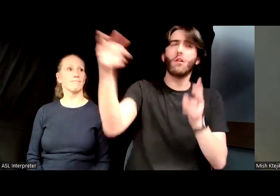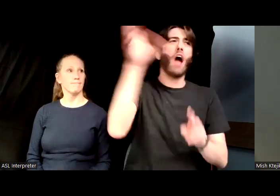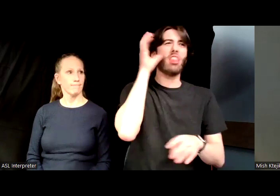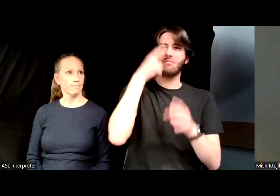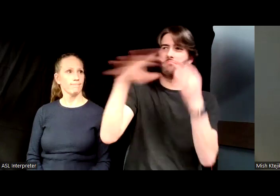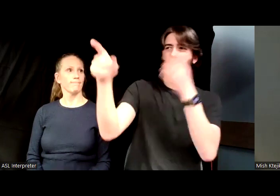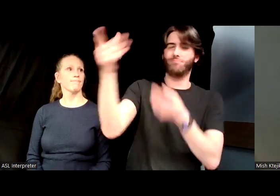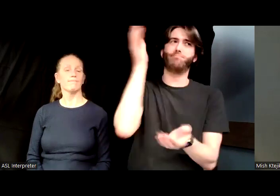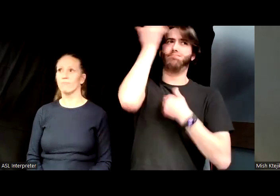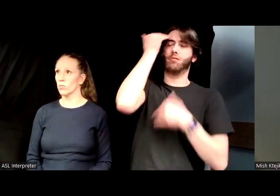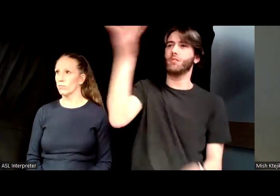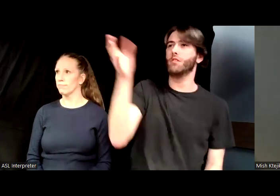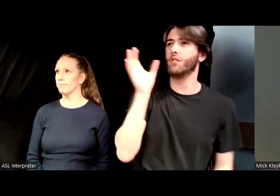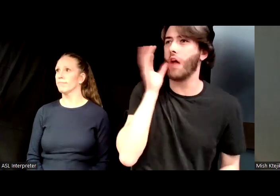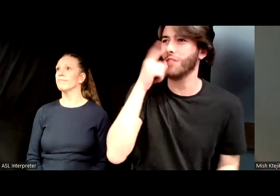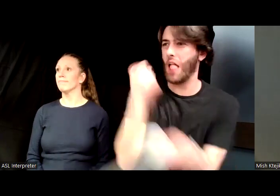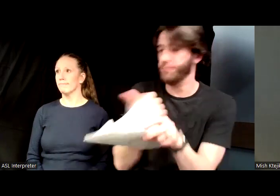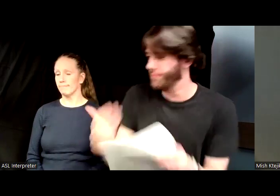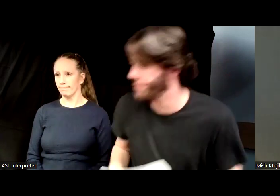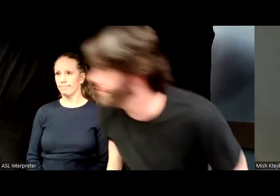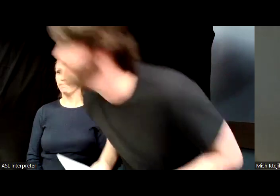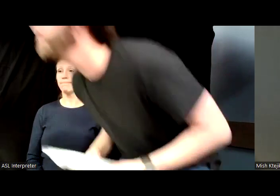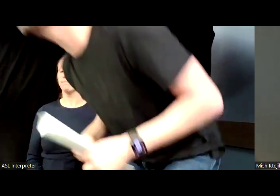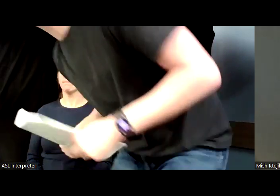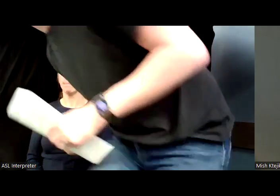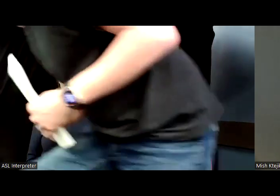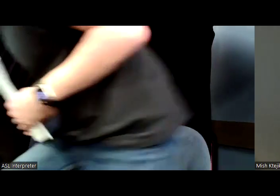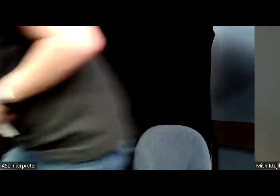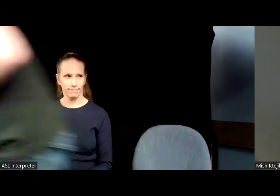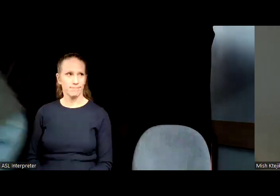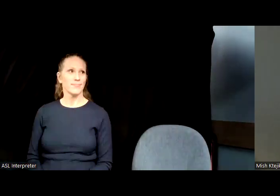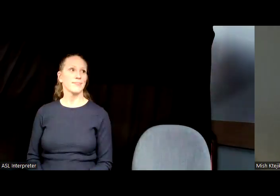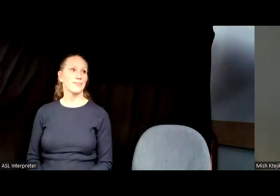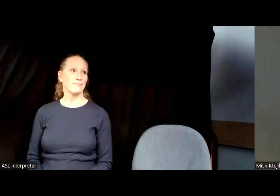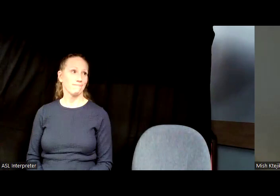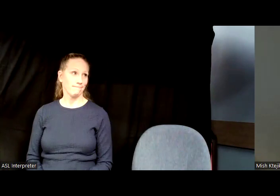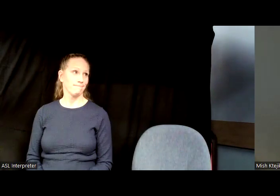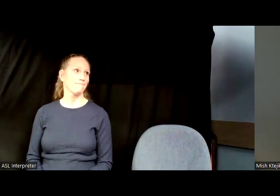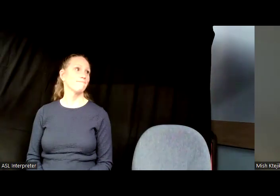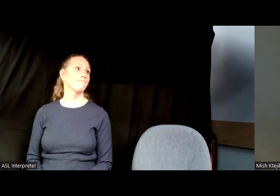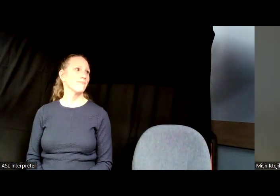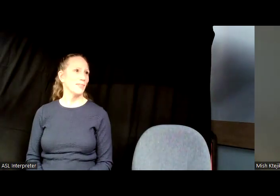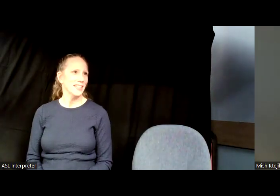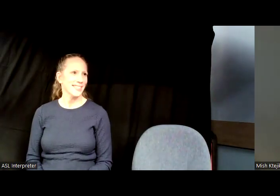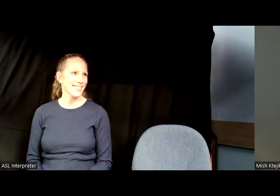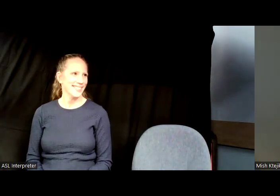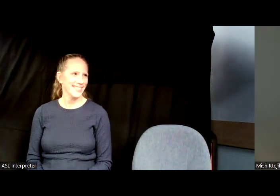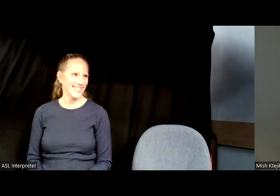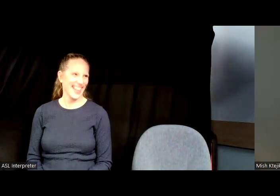RID certification, and Colleen is going to come here and have some comments.